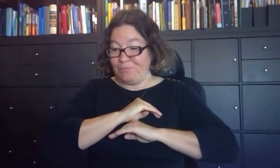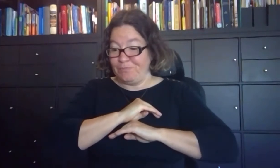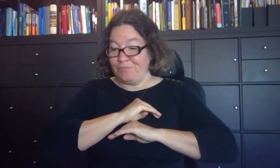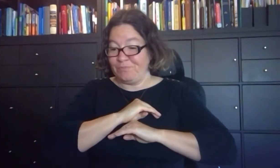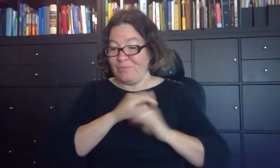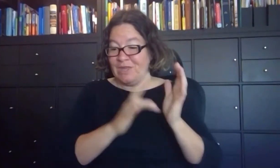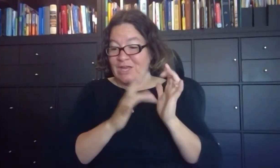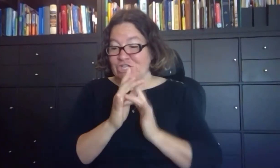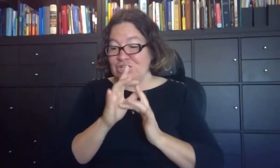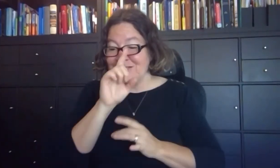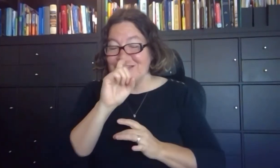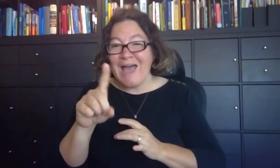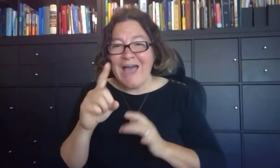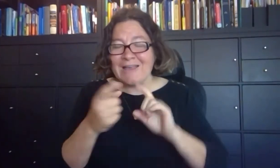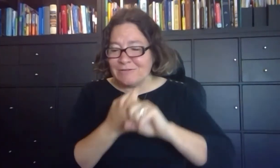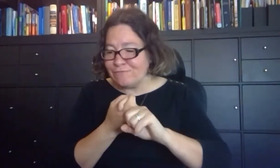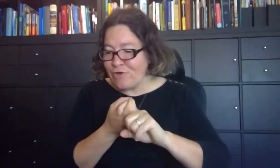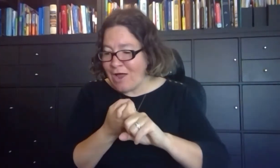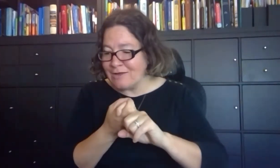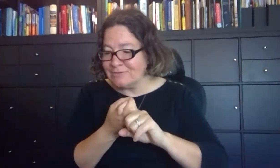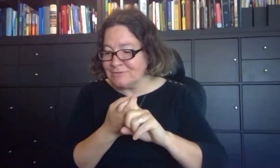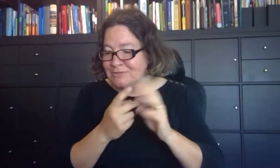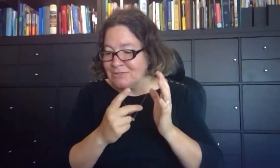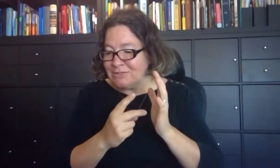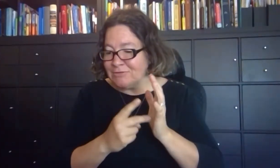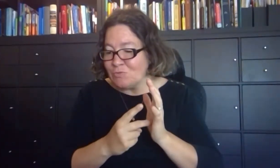very one in whom those hopes are fulfilled.